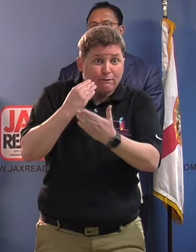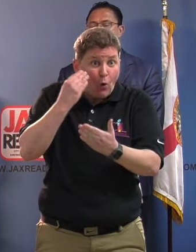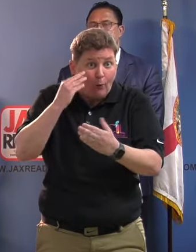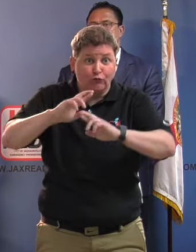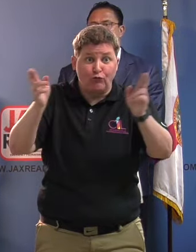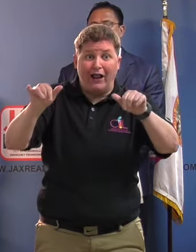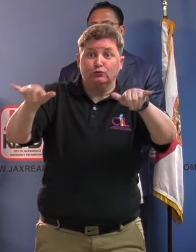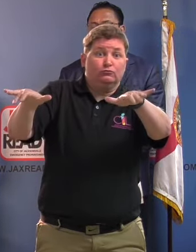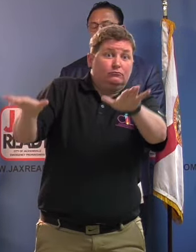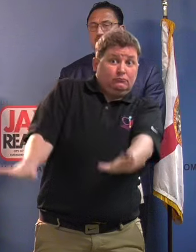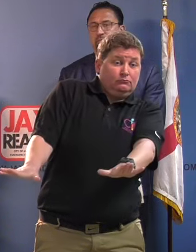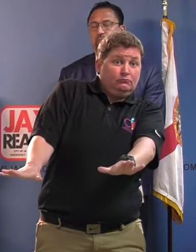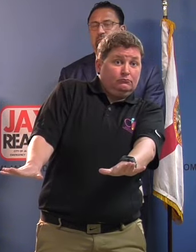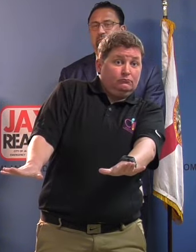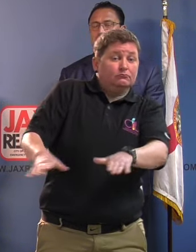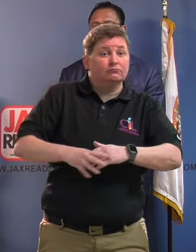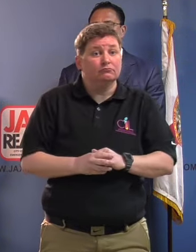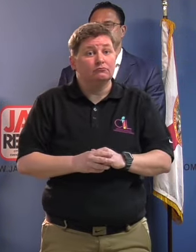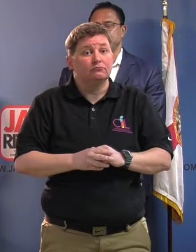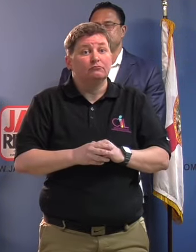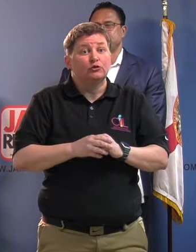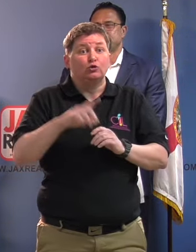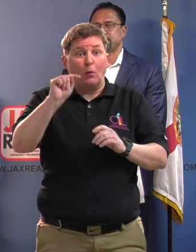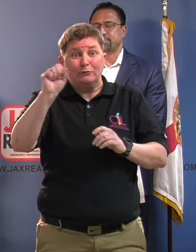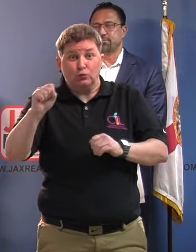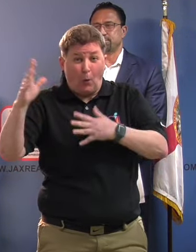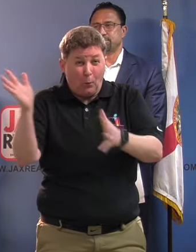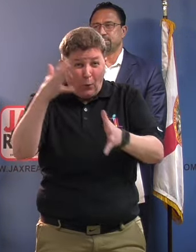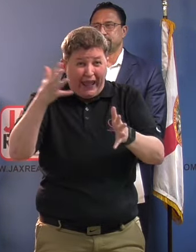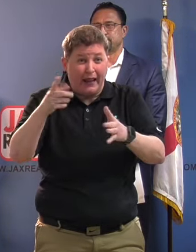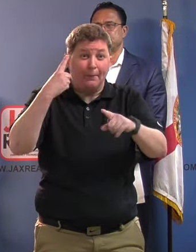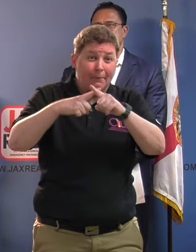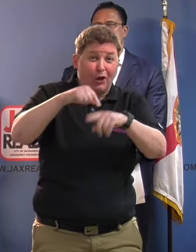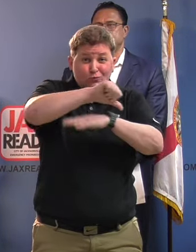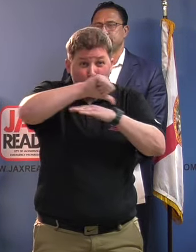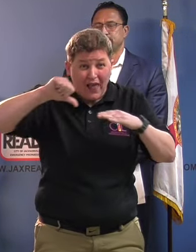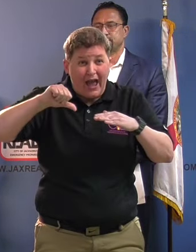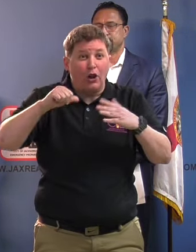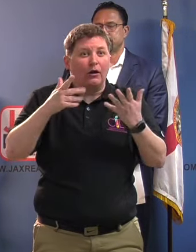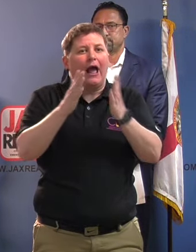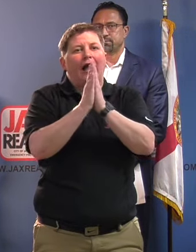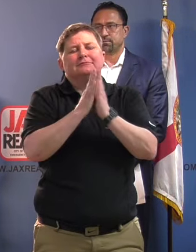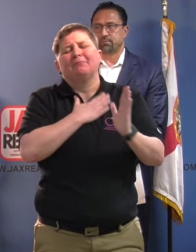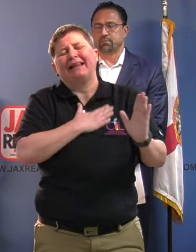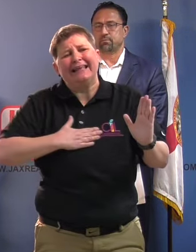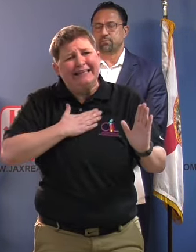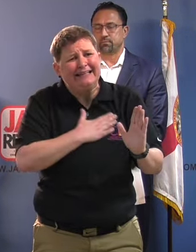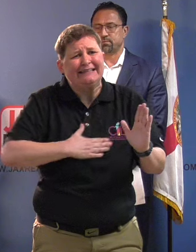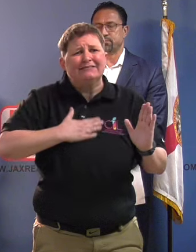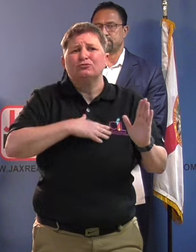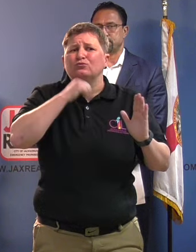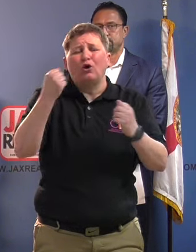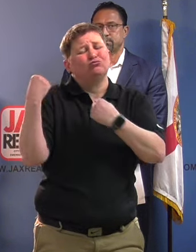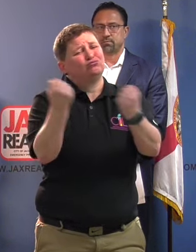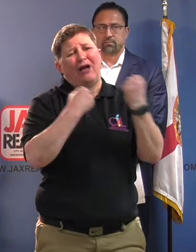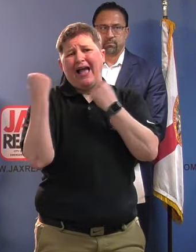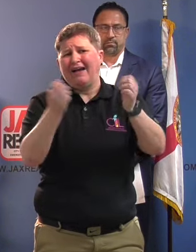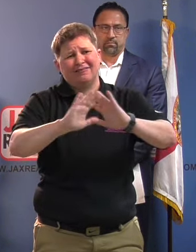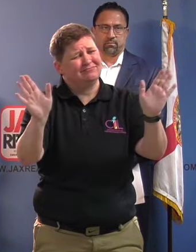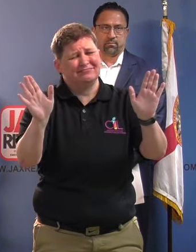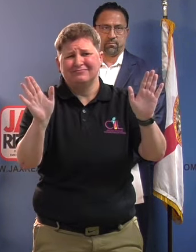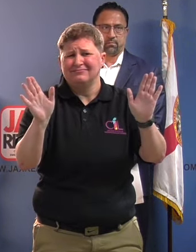tornadoes to the tropical storm force winds that we'll see tomorrow, we ask that you please stay off the roads if you can. If you don't